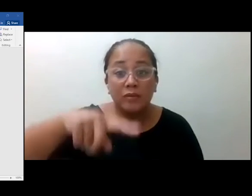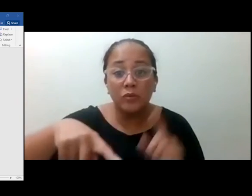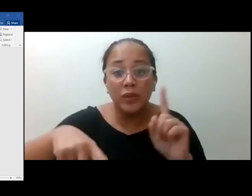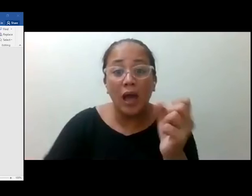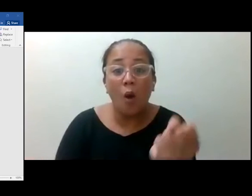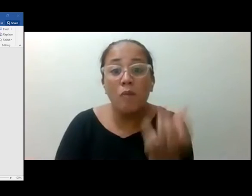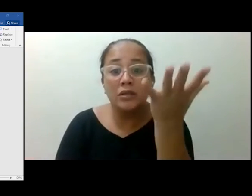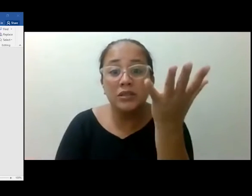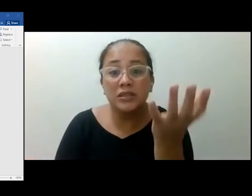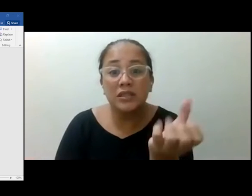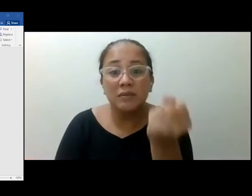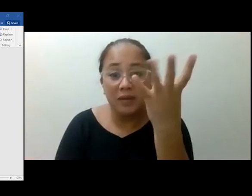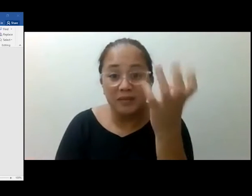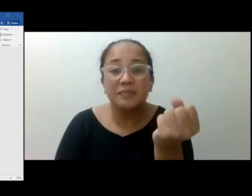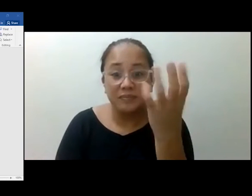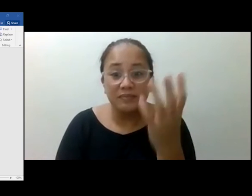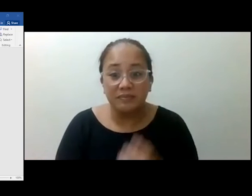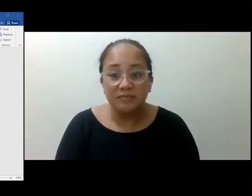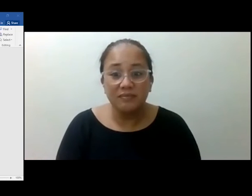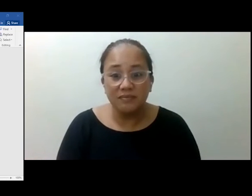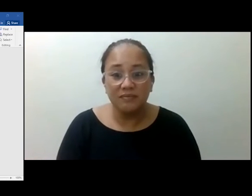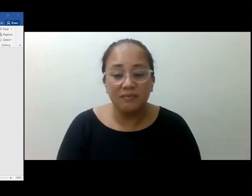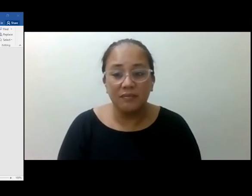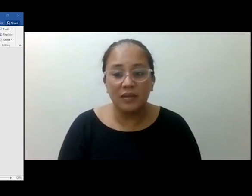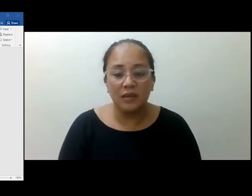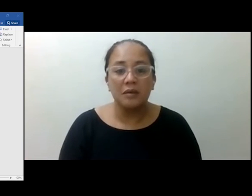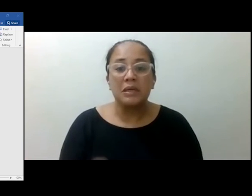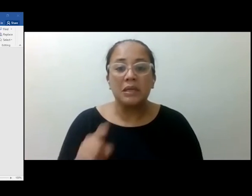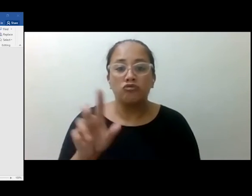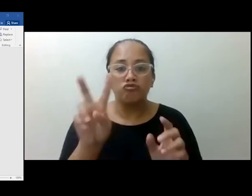So they're really what we call two clauses.